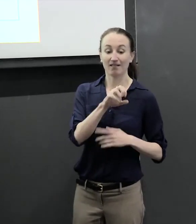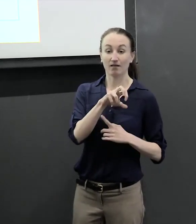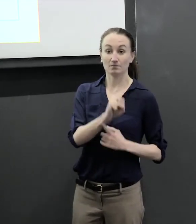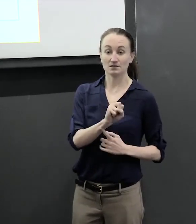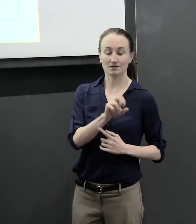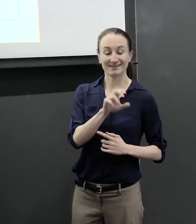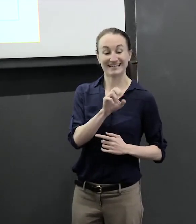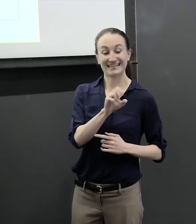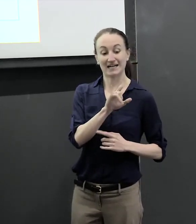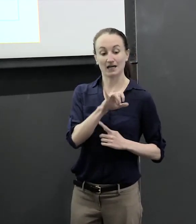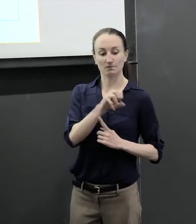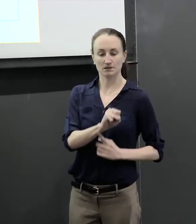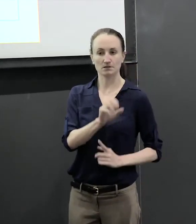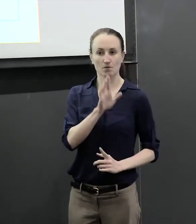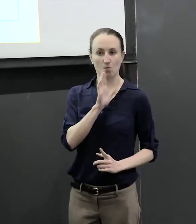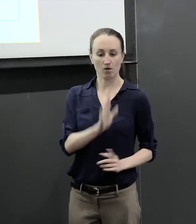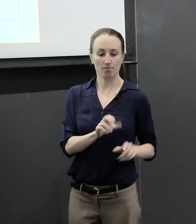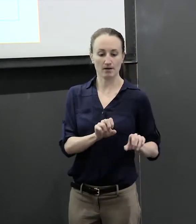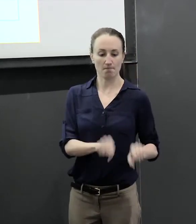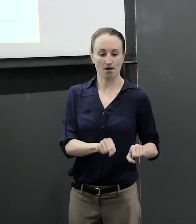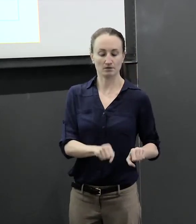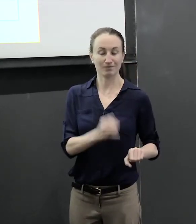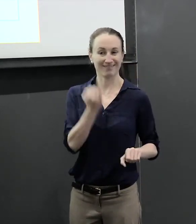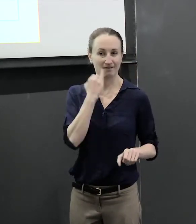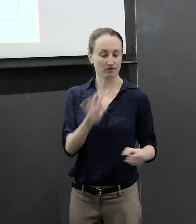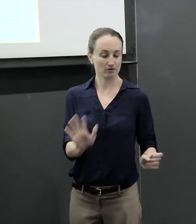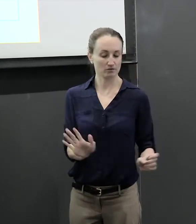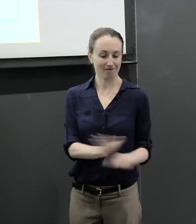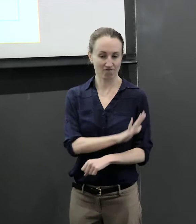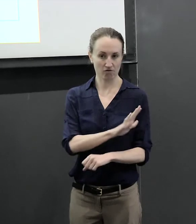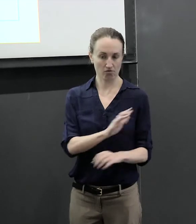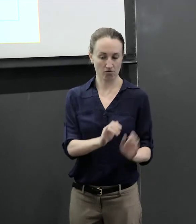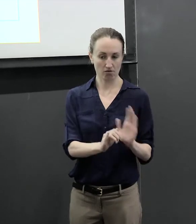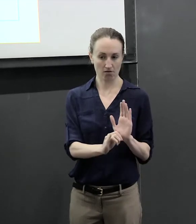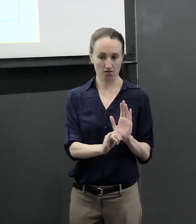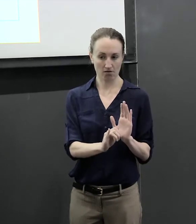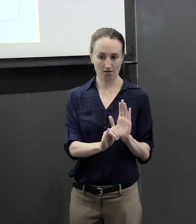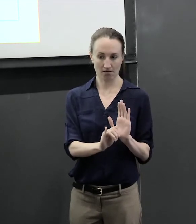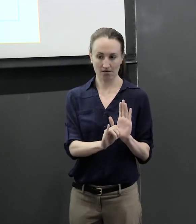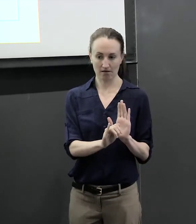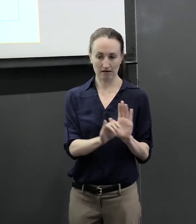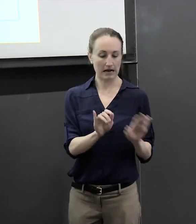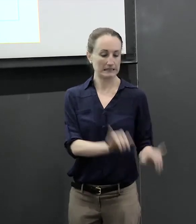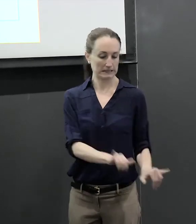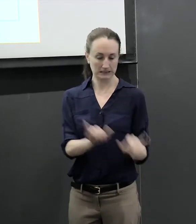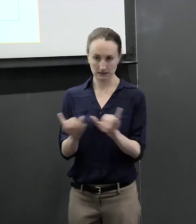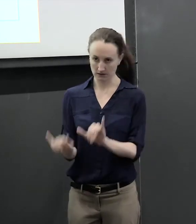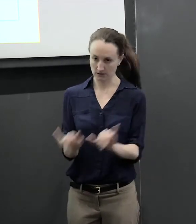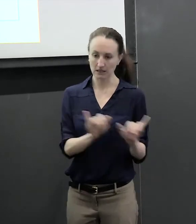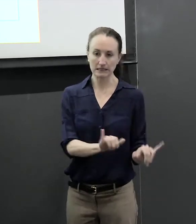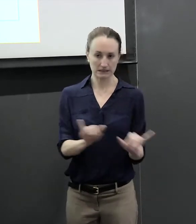there is total identity. Absolutely. Of every, yes. Of every aspect. Yes.